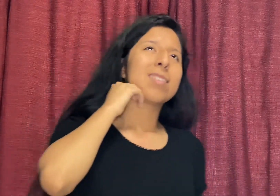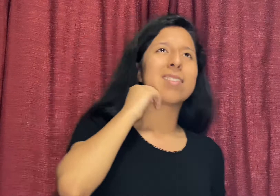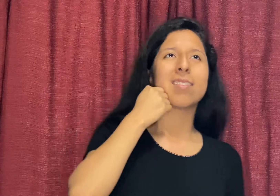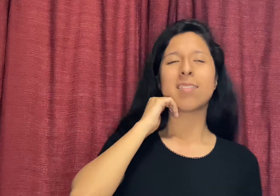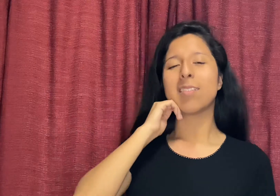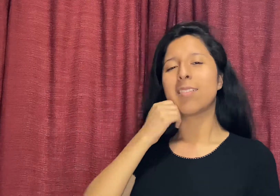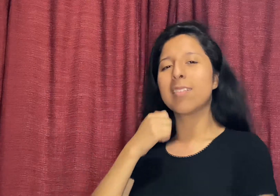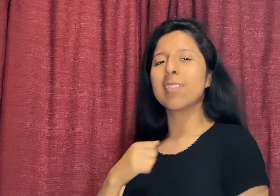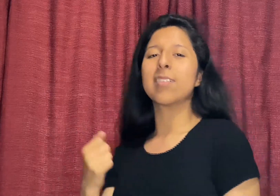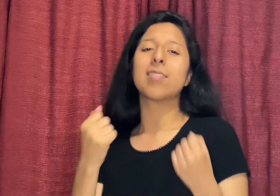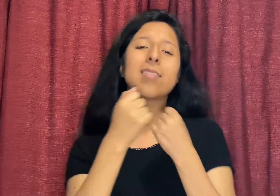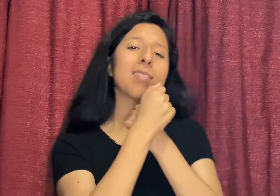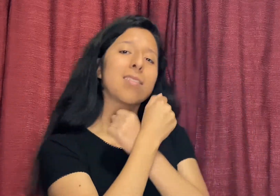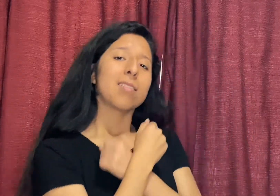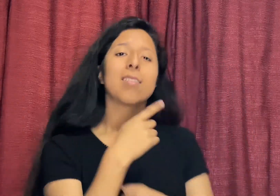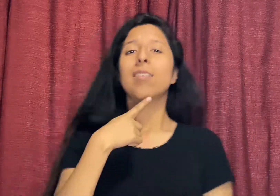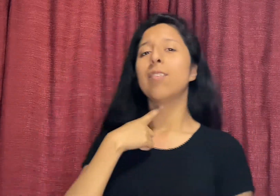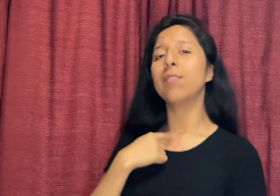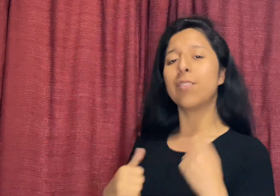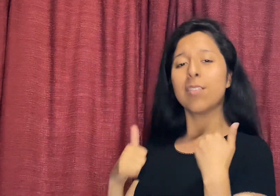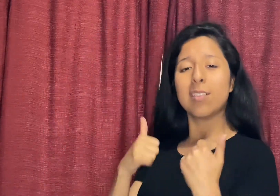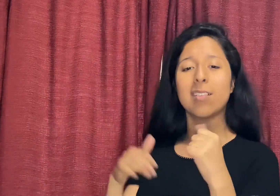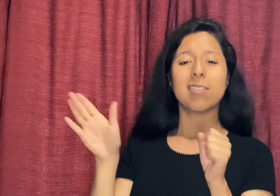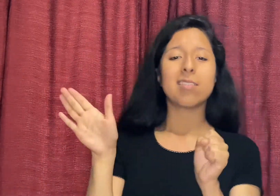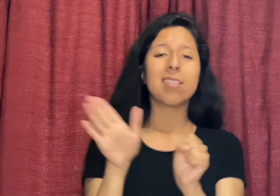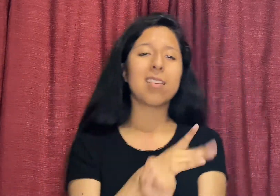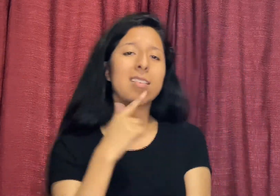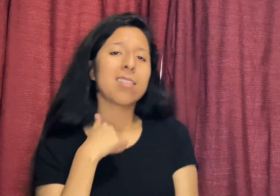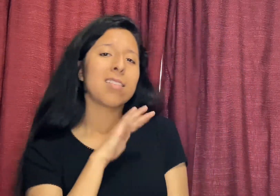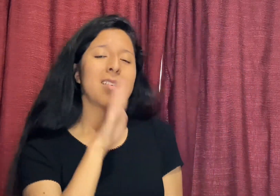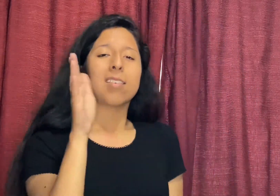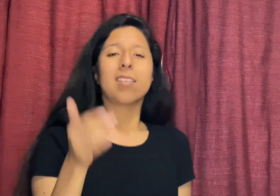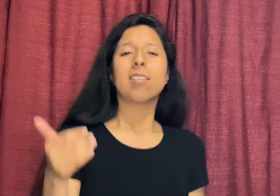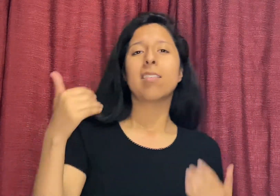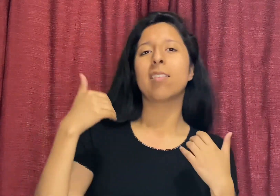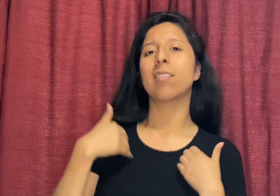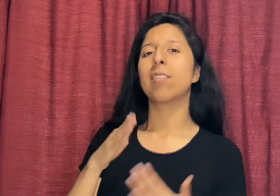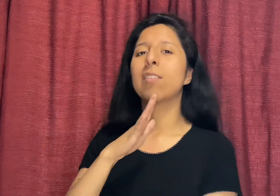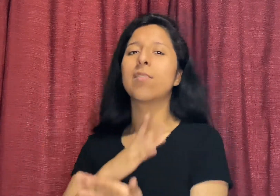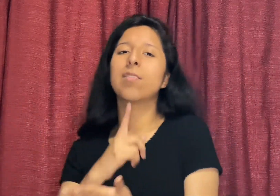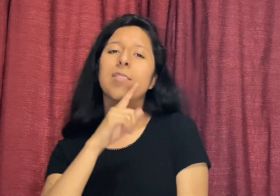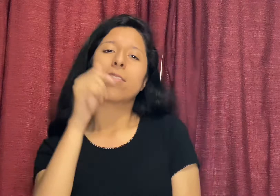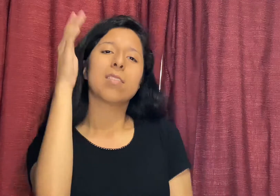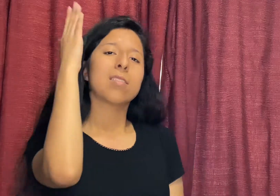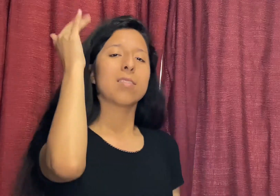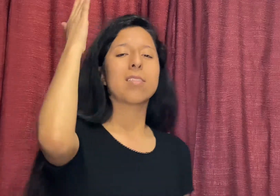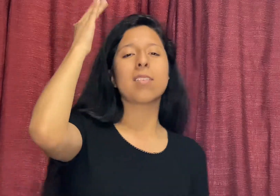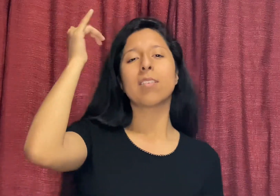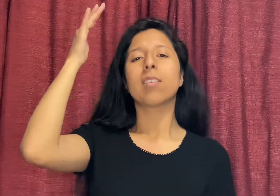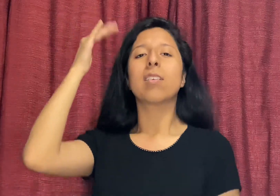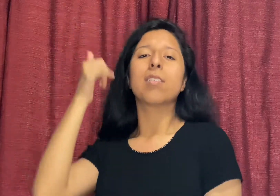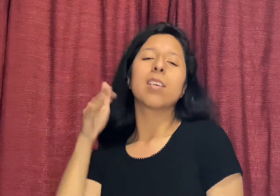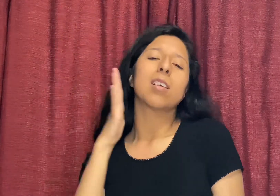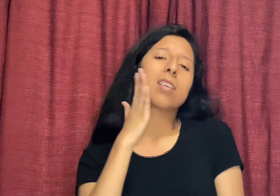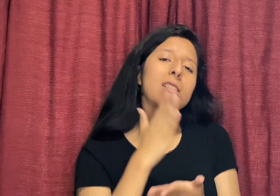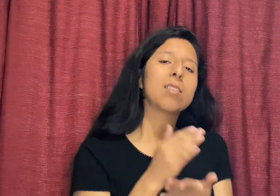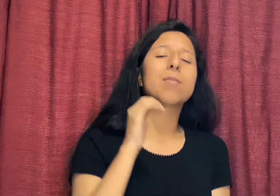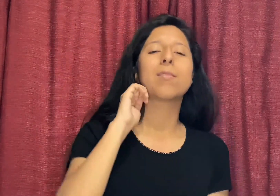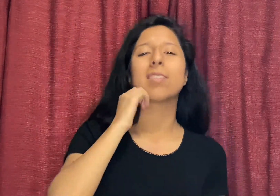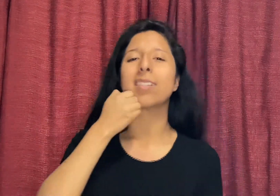shy, shy. Is it love or lust? I can't get enough. Don't ask why, don't be shy,